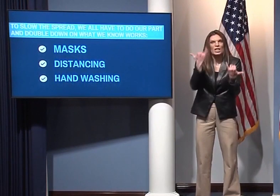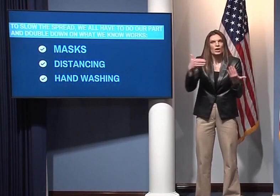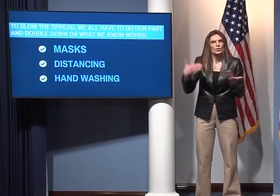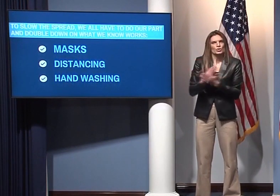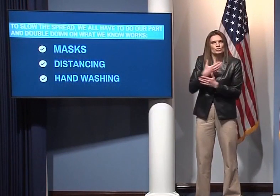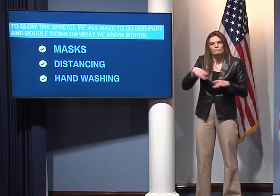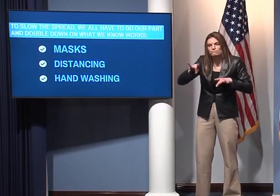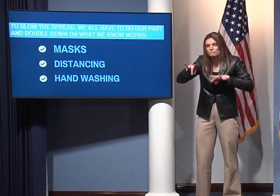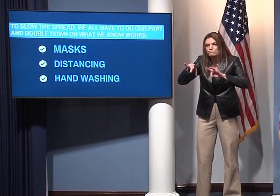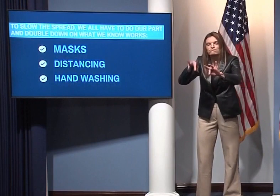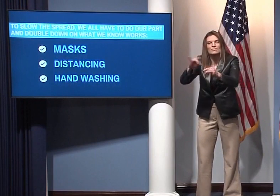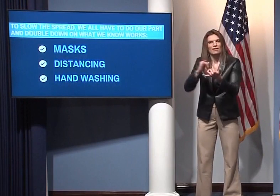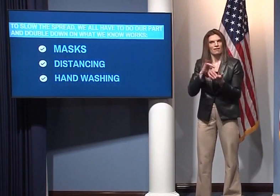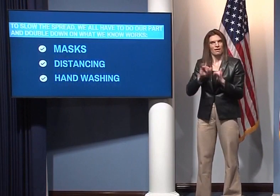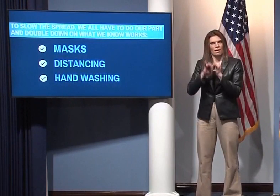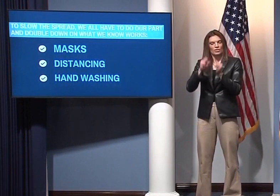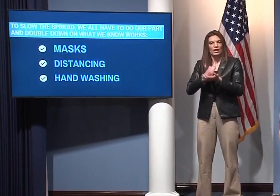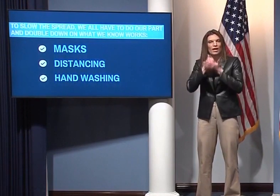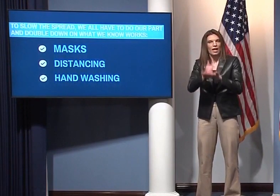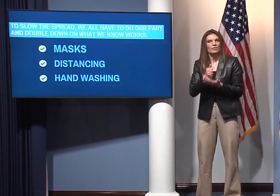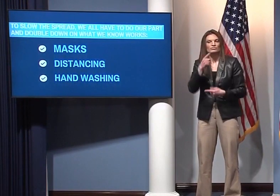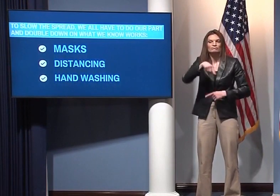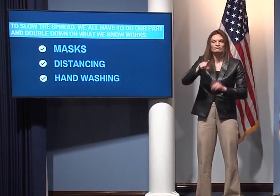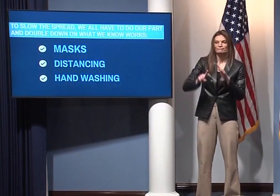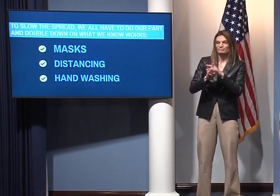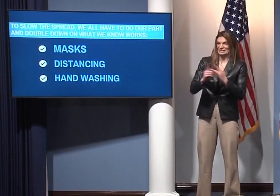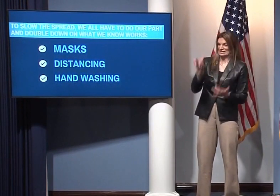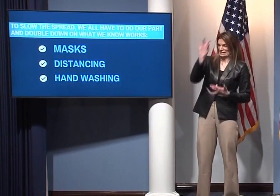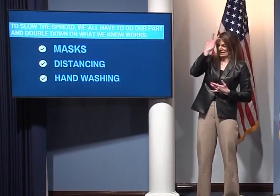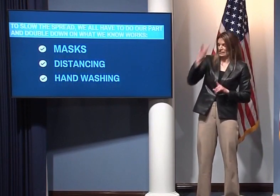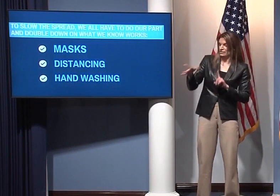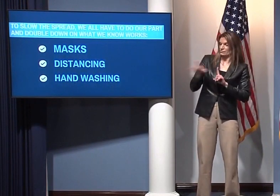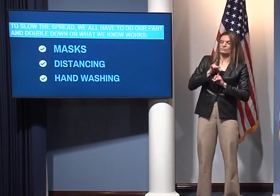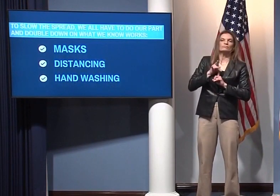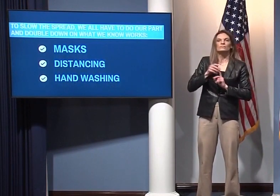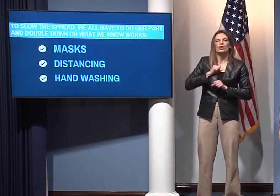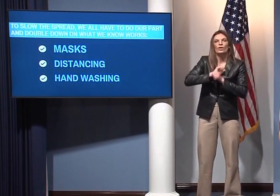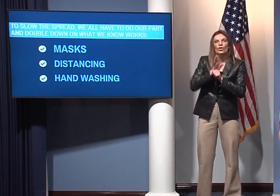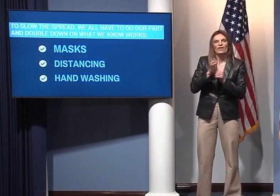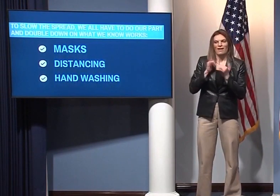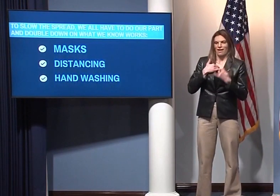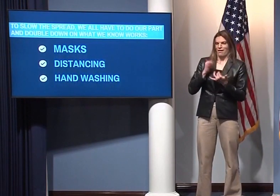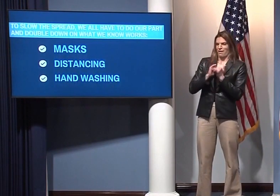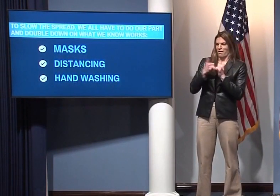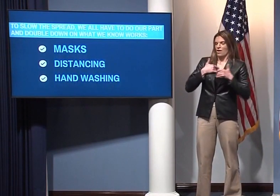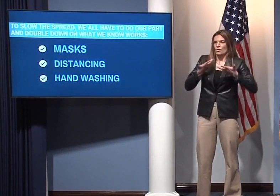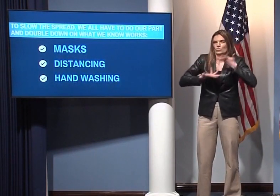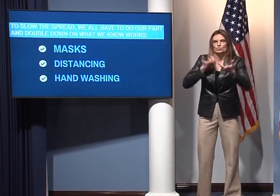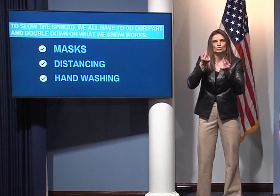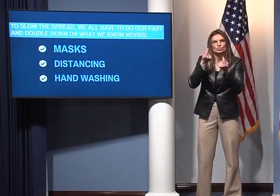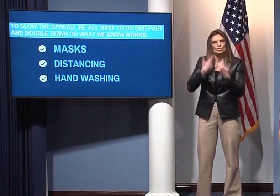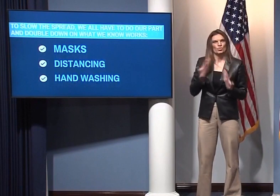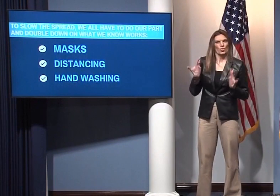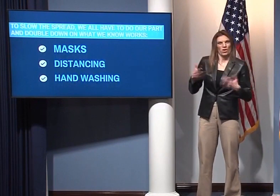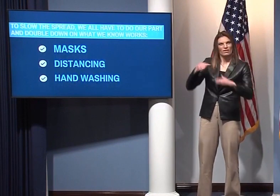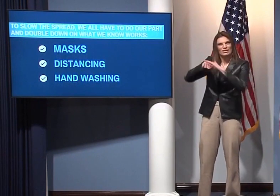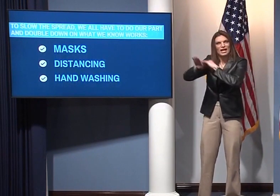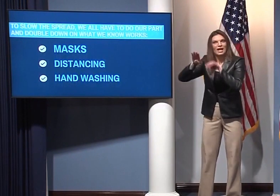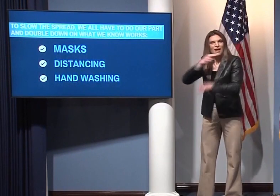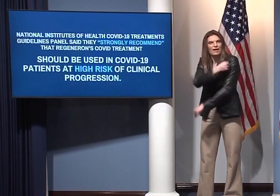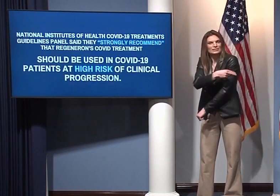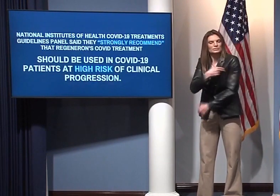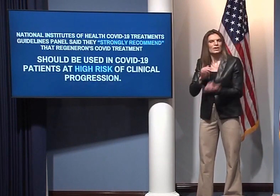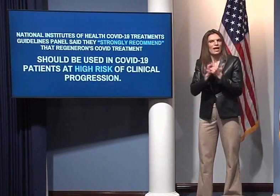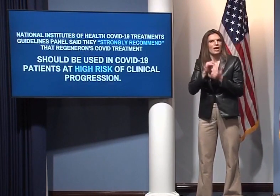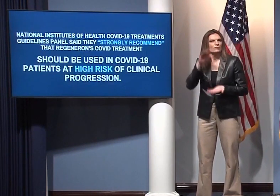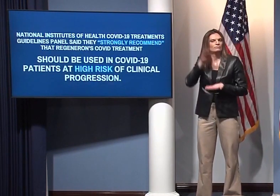with COVID-19 to avoid serious symptoms and to stay out of the hospital as we're facing this surge. Last